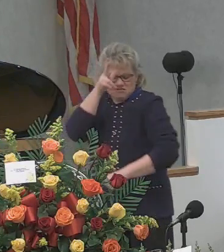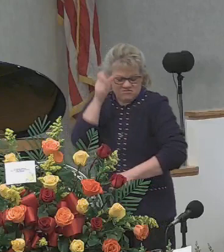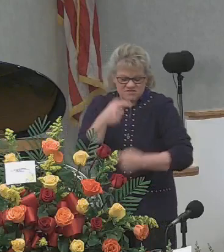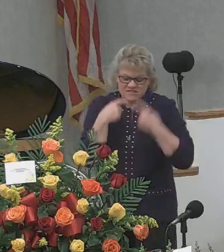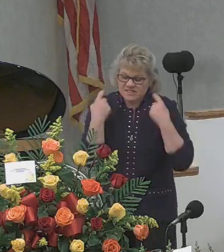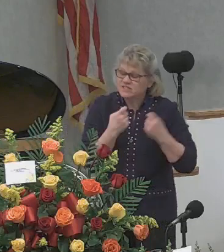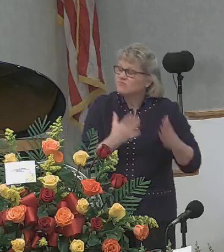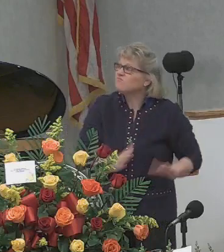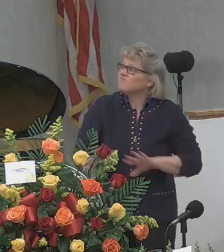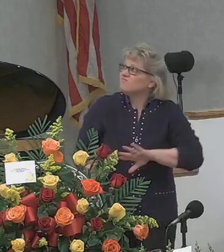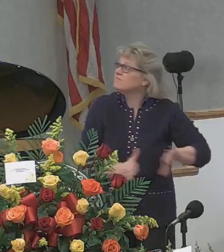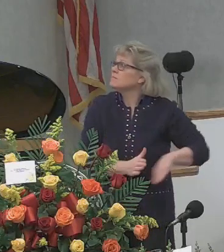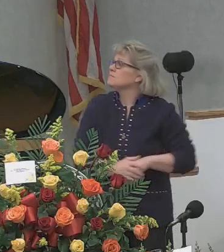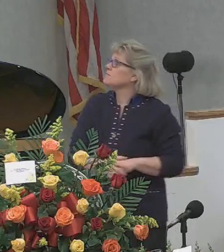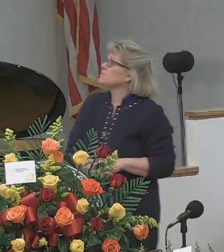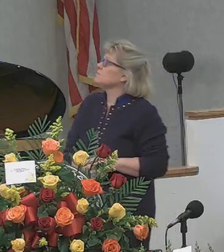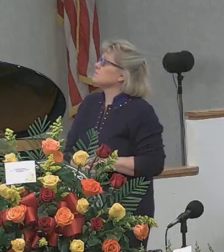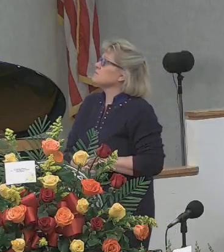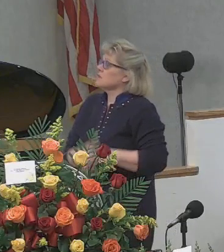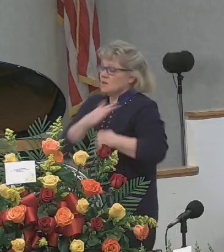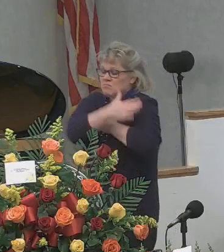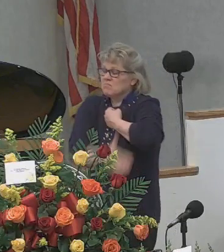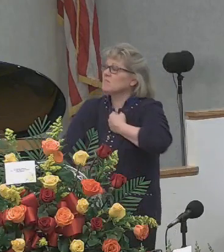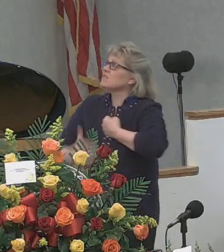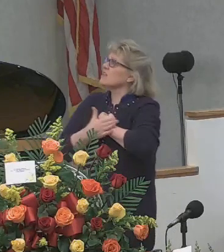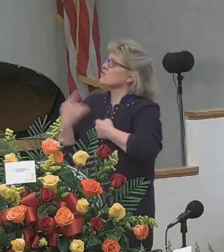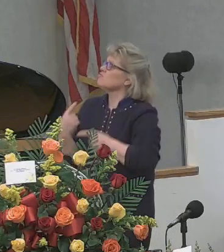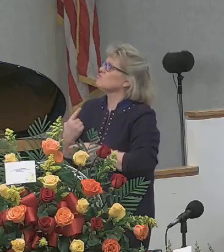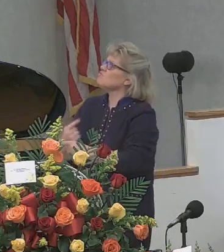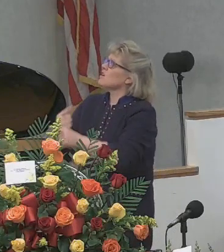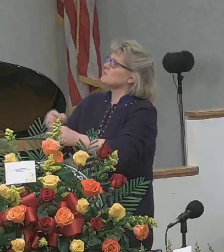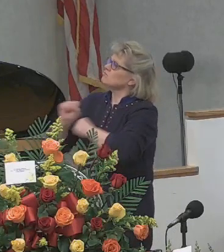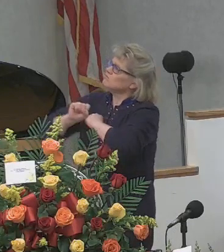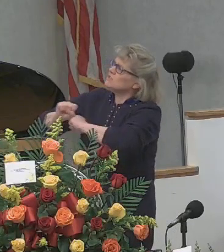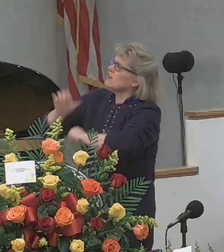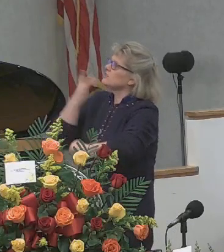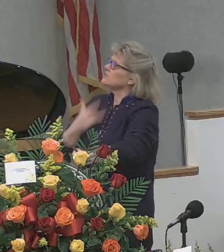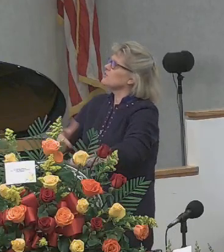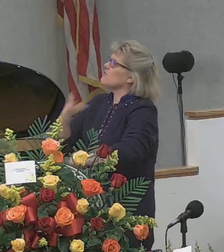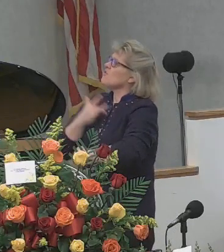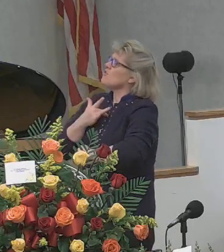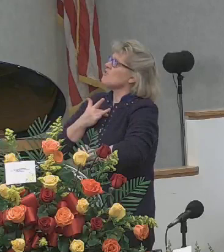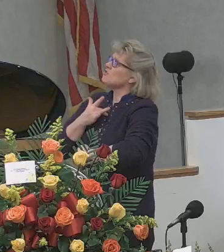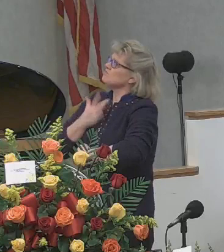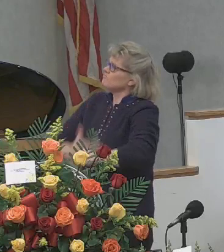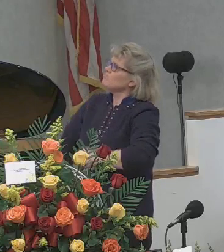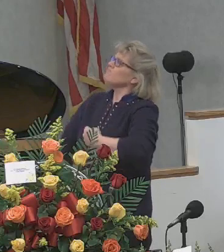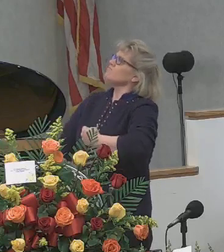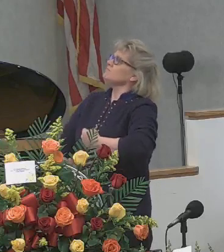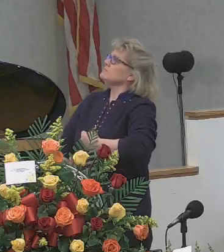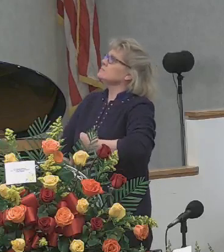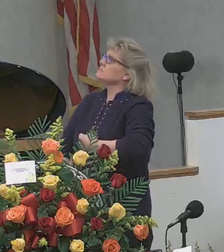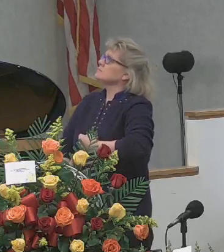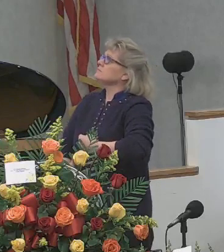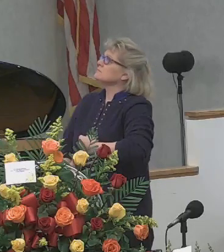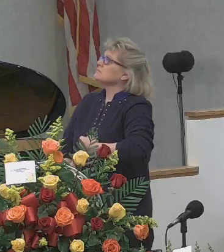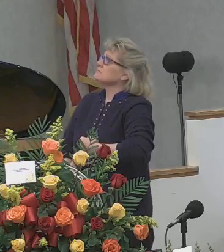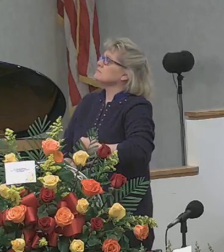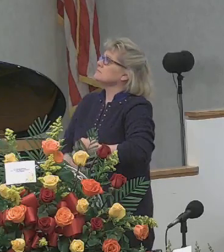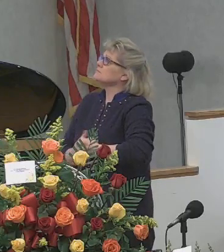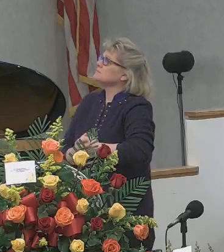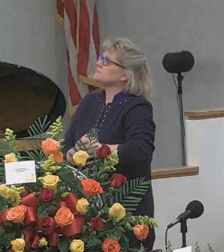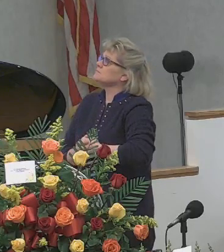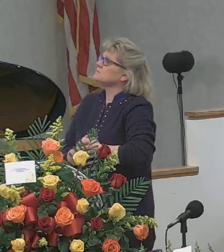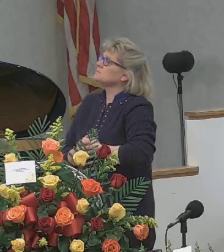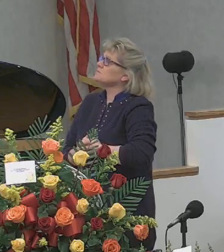zeal. A plate for righteousness guards his heart, that his passion for souls may not decrease.